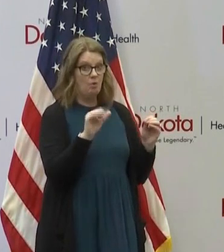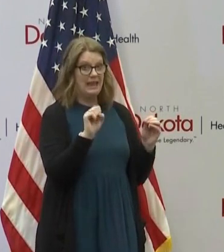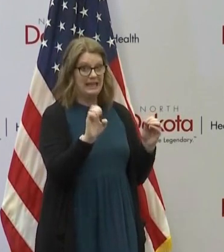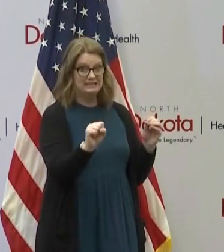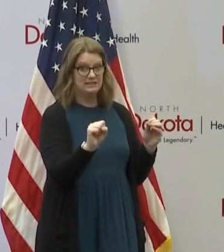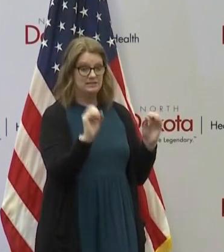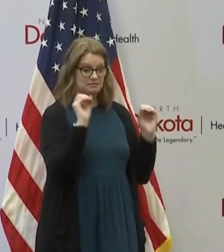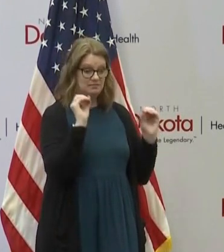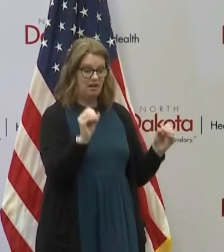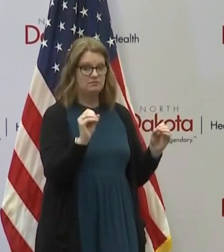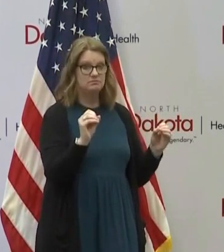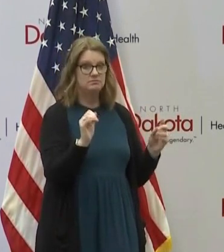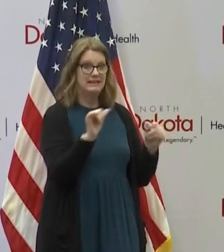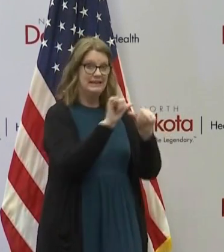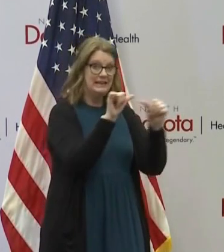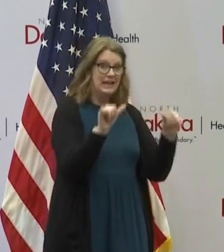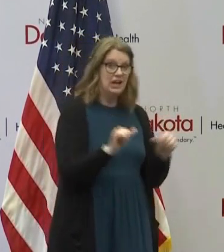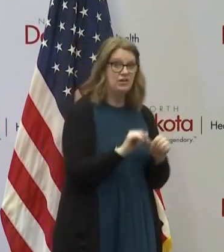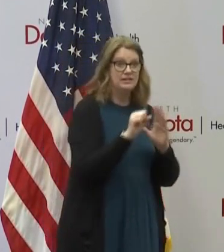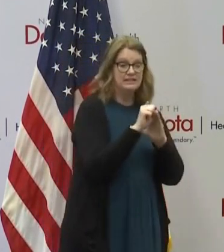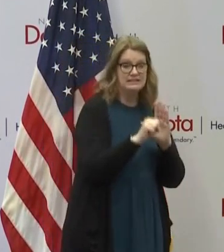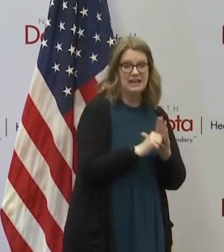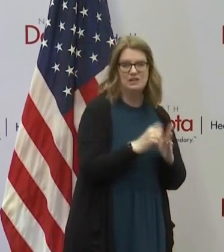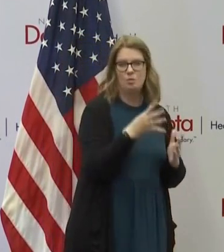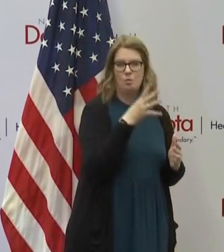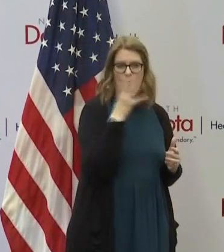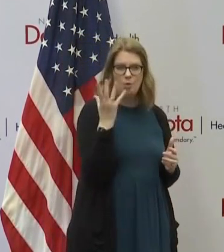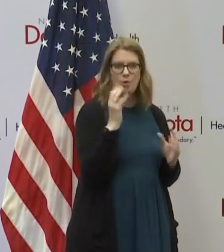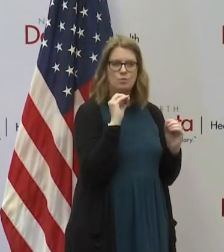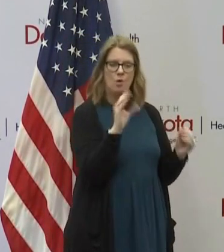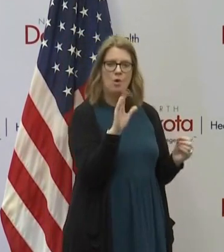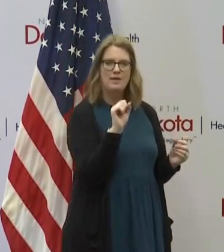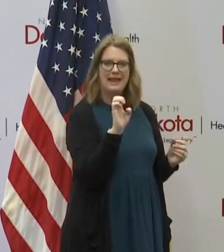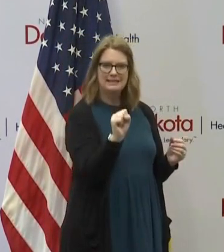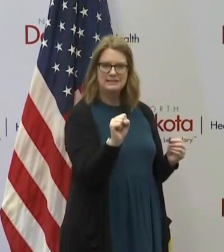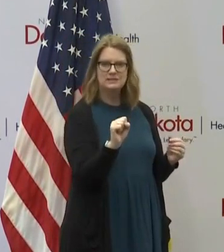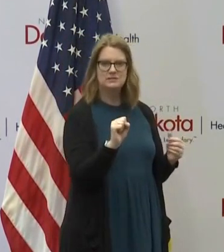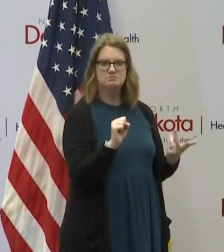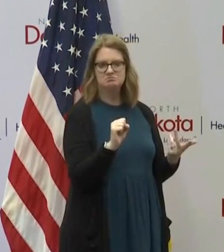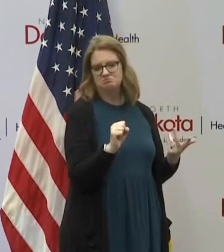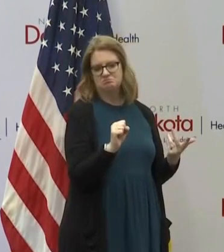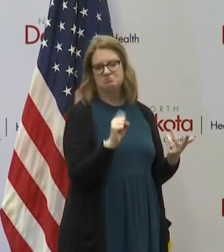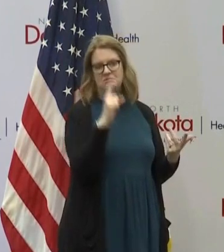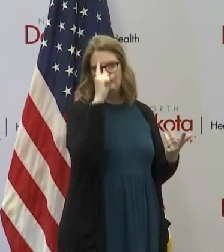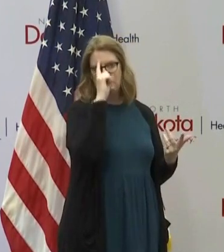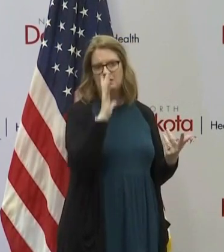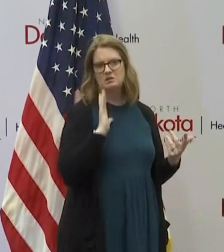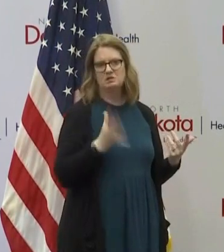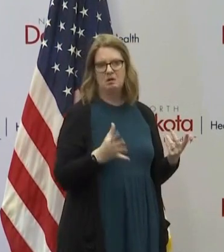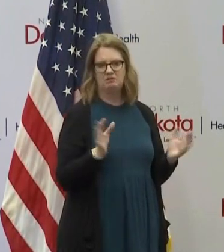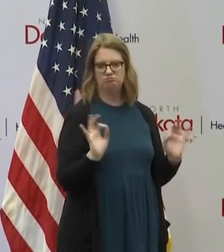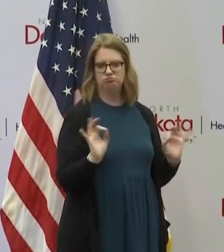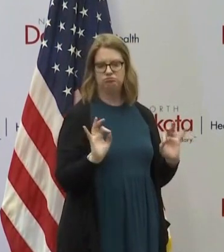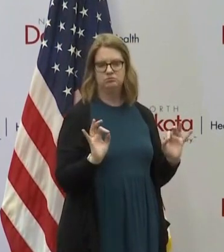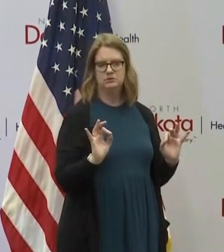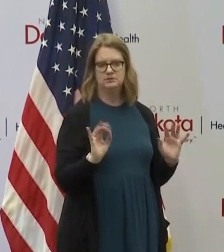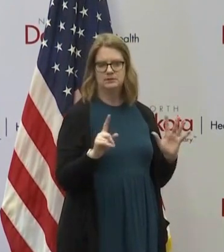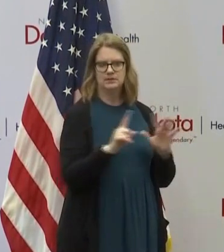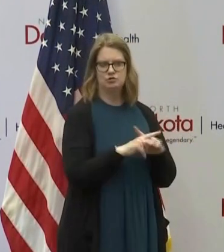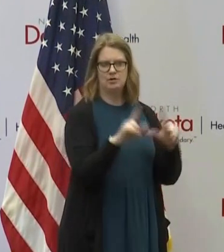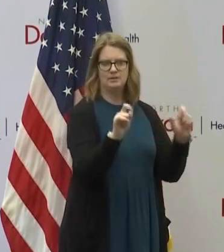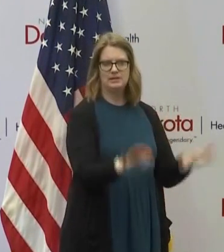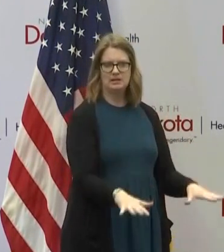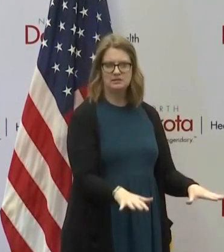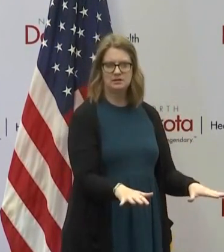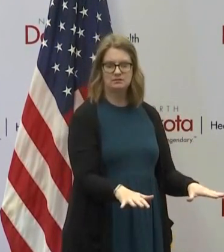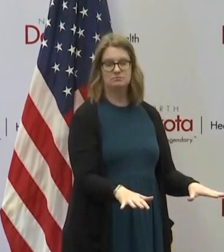cases, and in an area of the state that was more rural that had no cases, and we thought everything was great. And then we went and did the testing there,